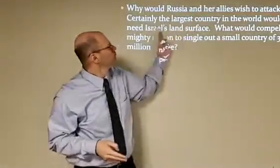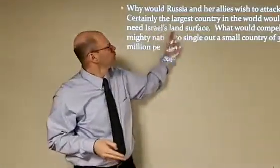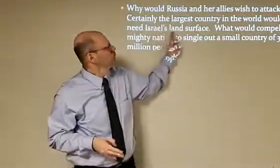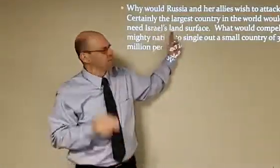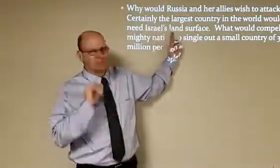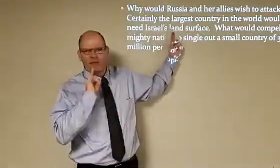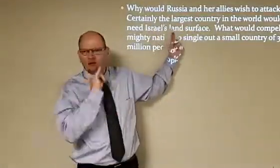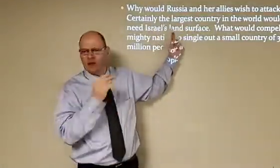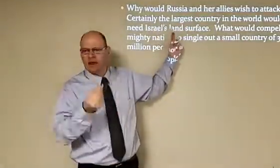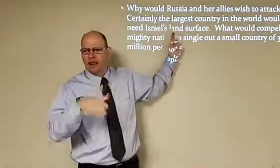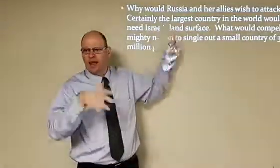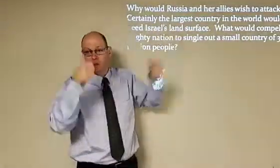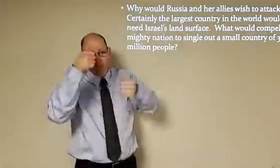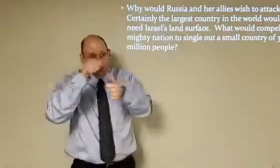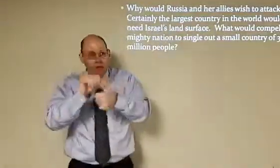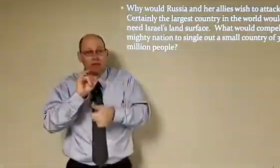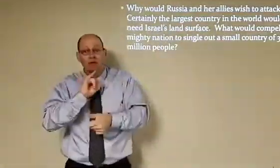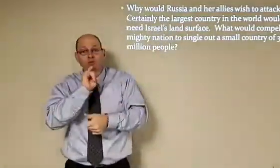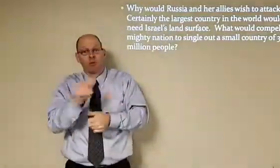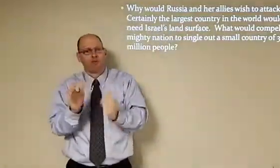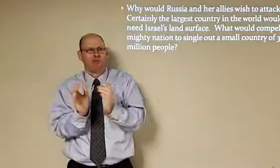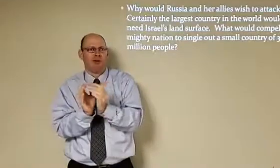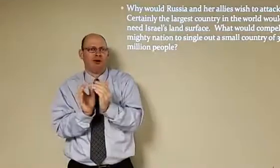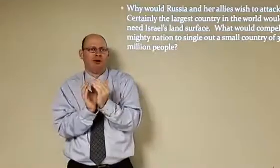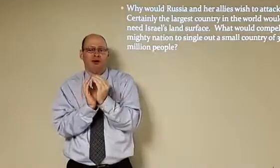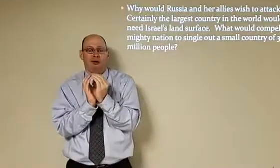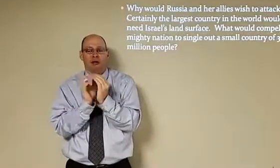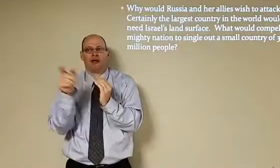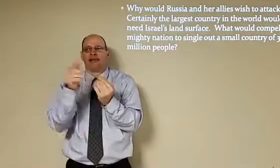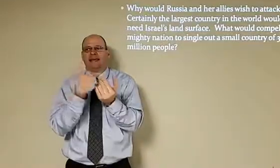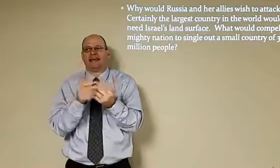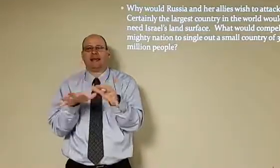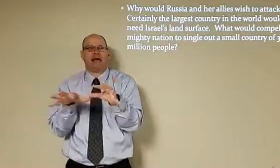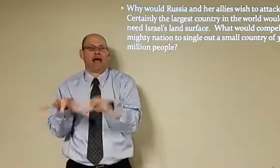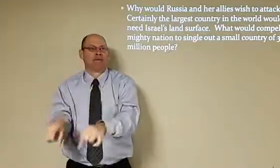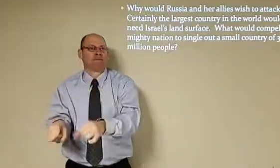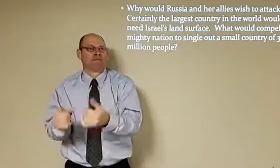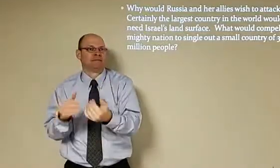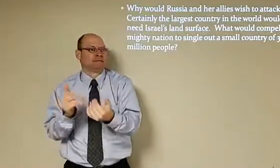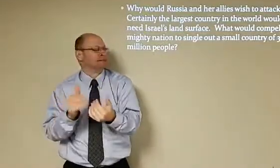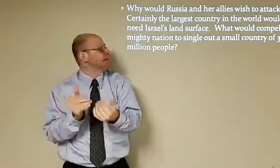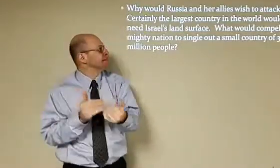But certainly, the largest country in the world would not need Israel's land surface.